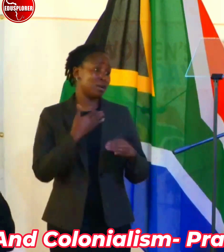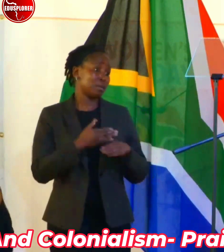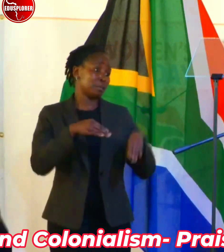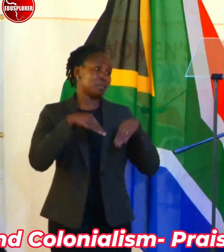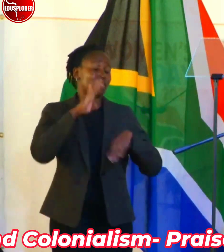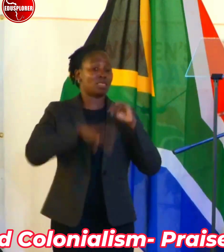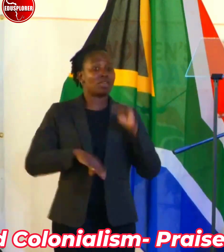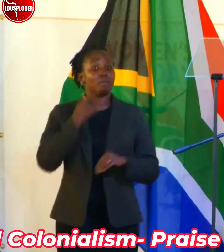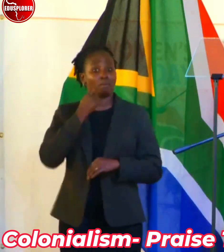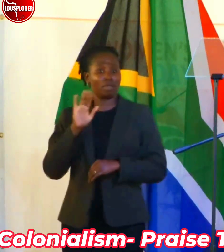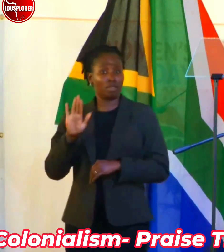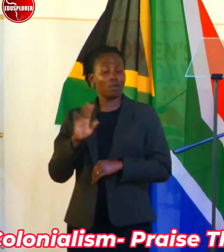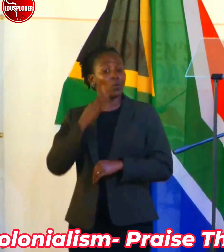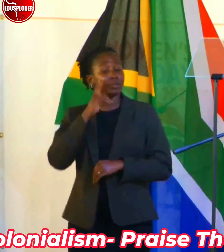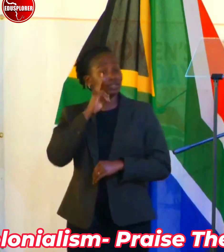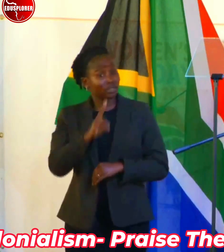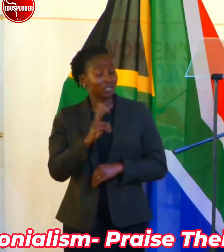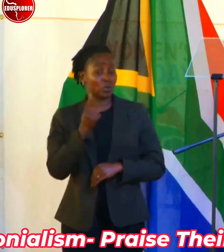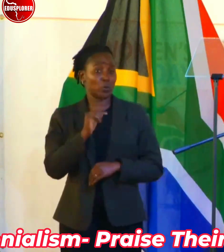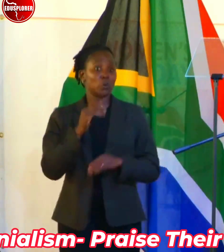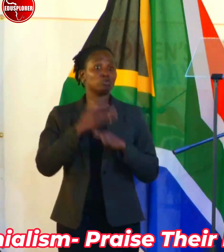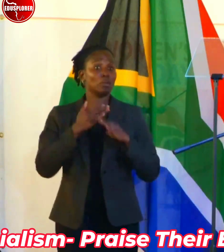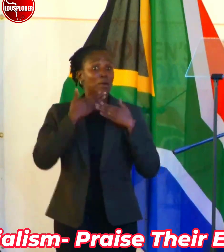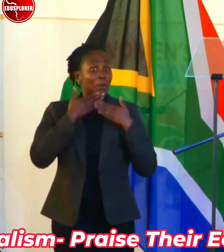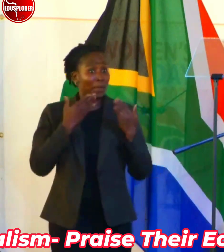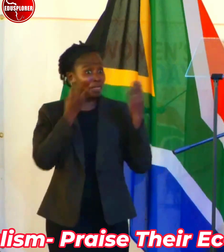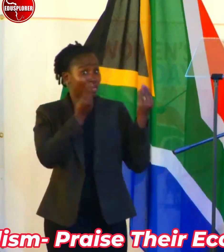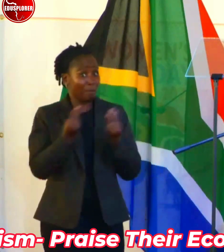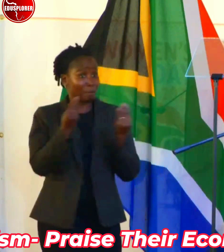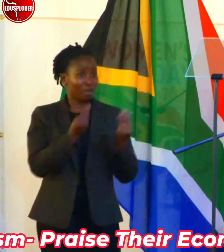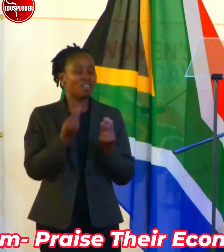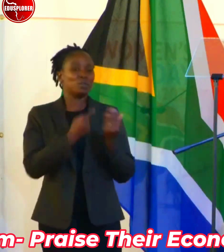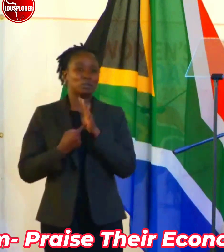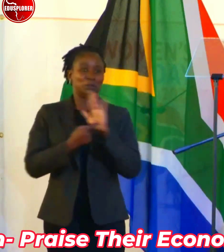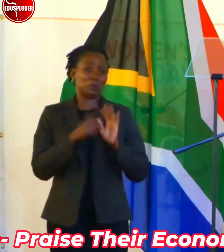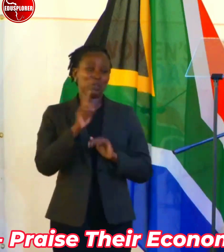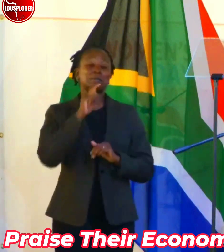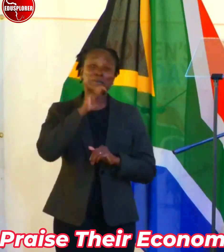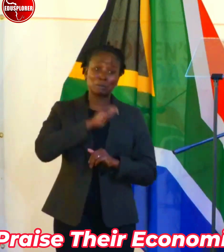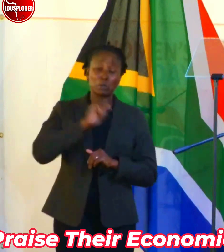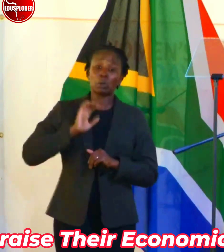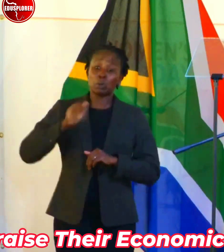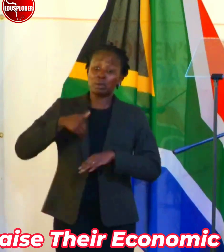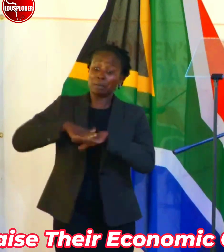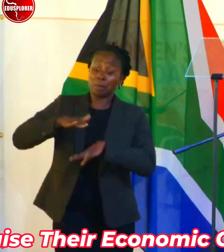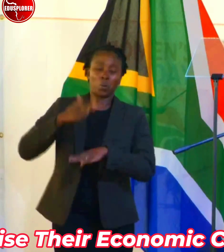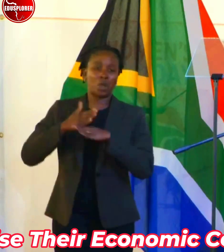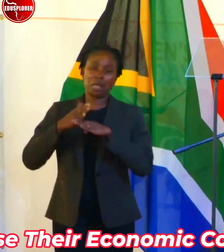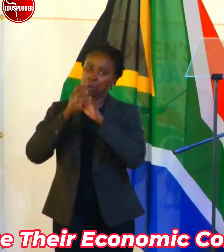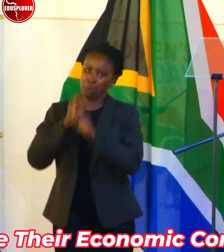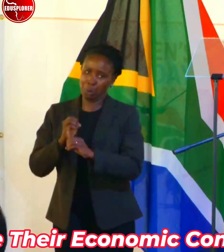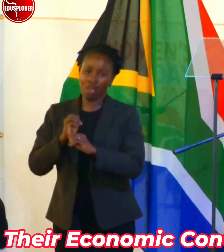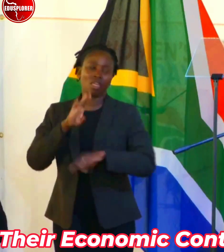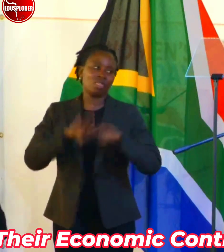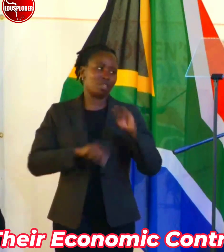you look at our unemployment figures, you find that it is more women who are unemployed than